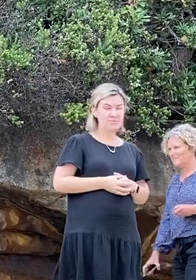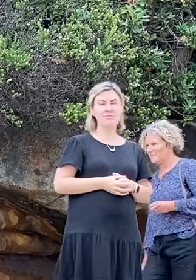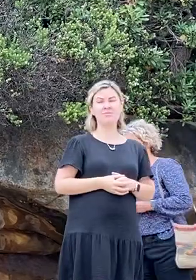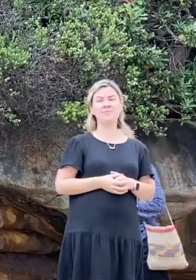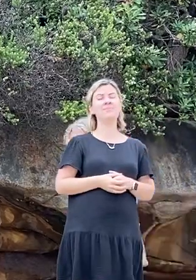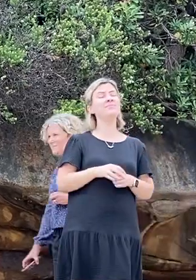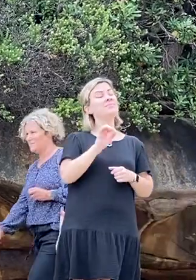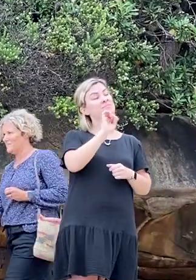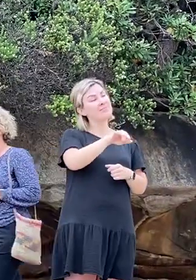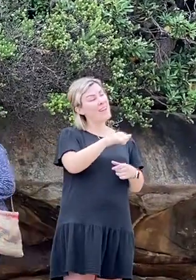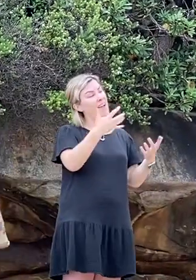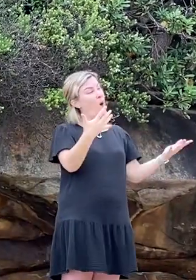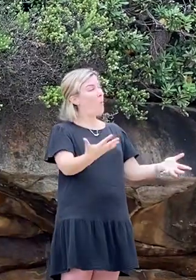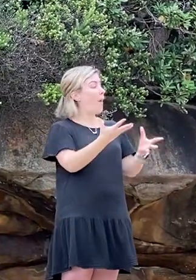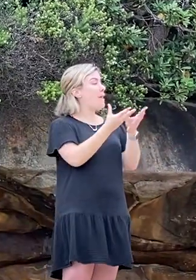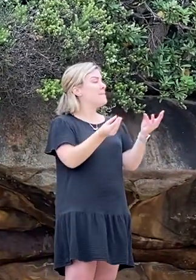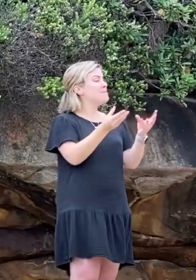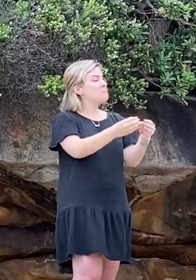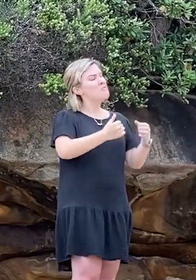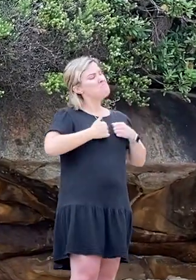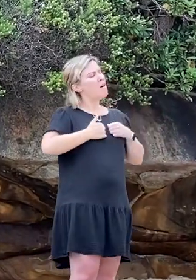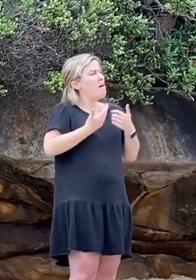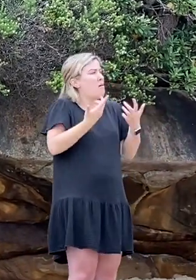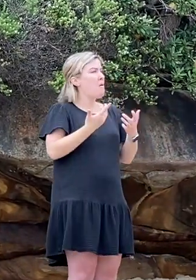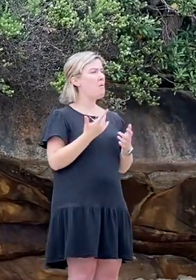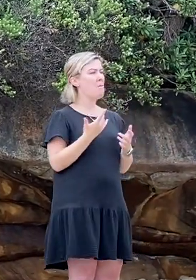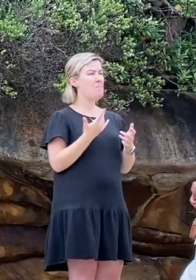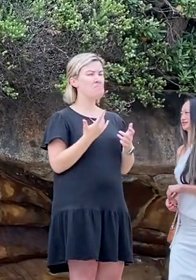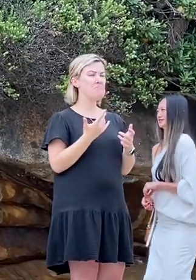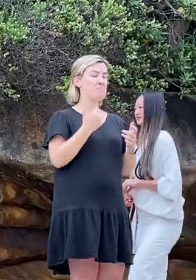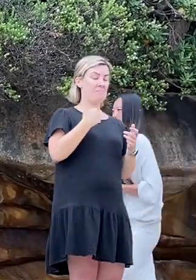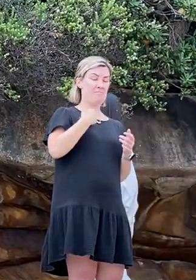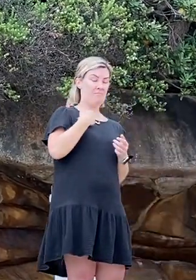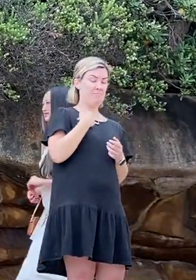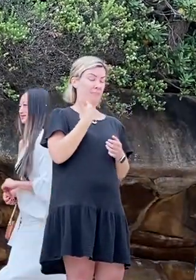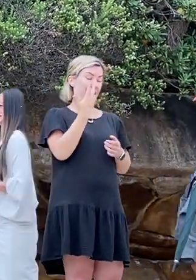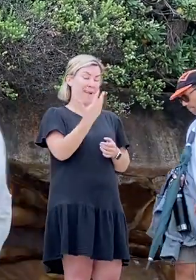materials for me are not so much, because I have this wonderful